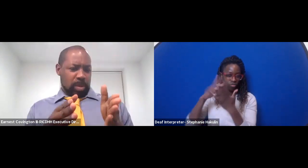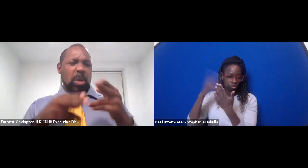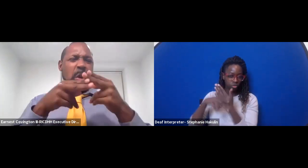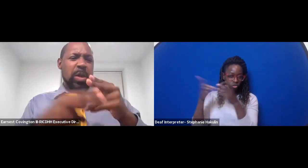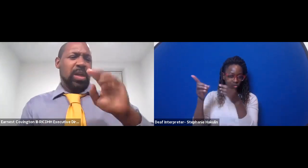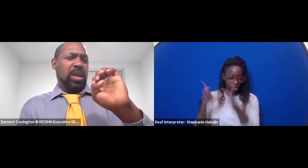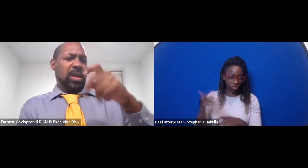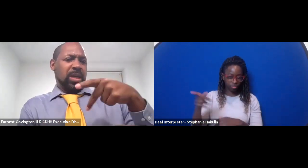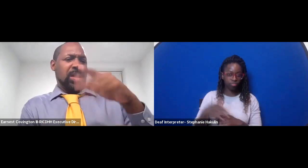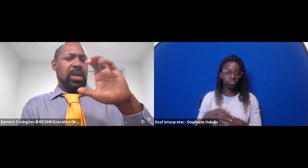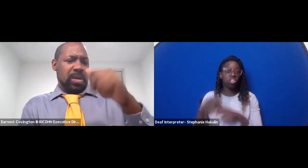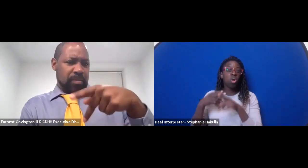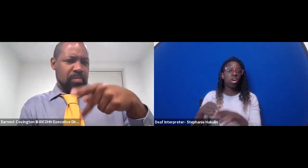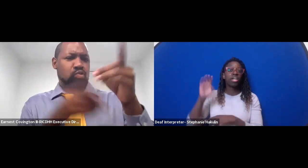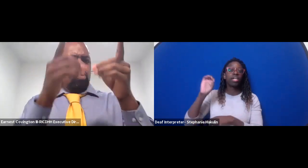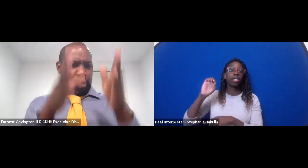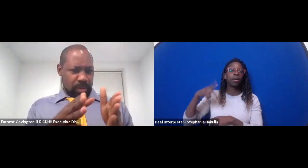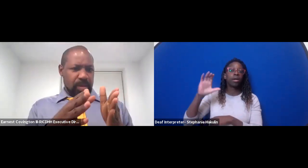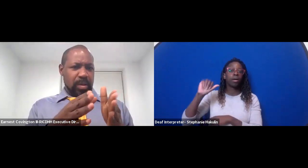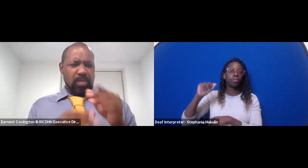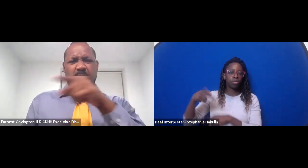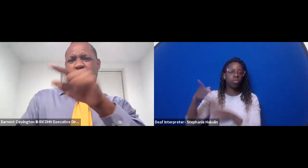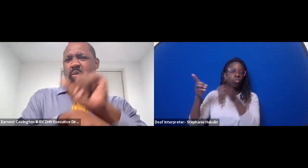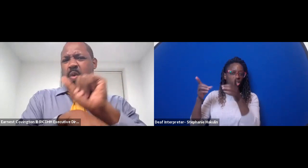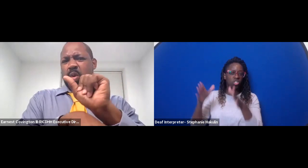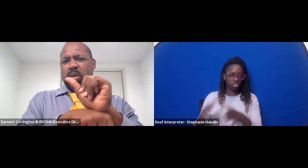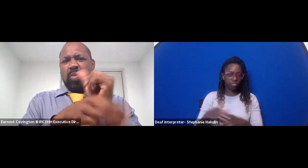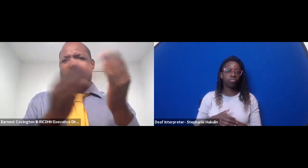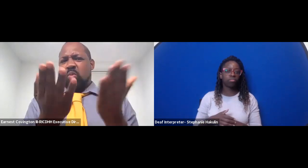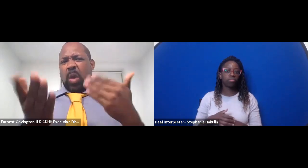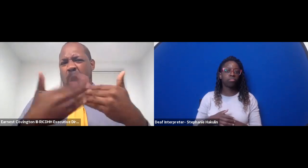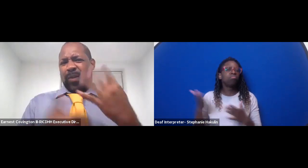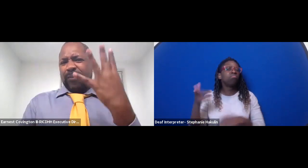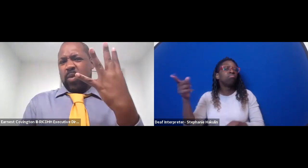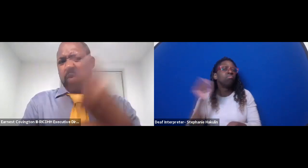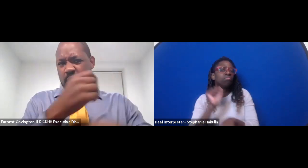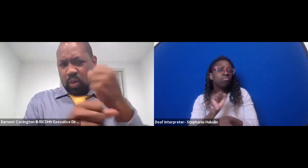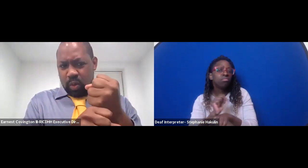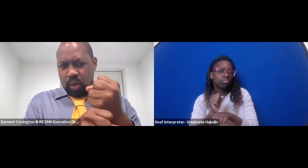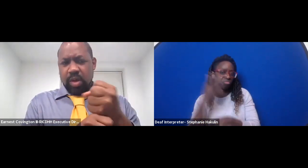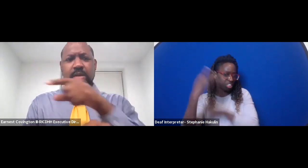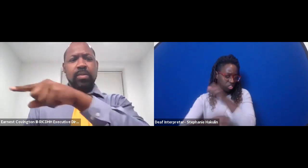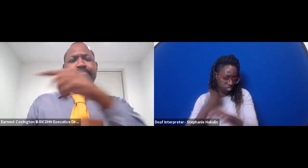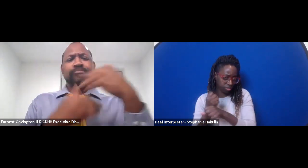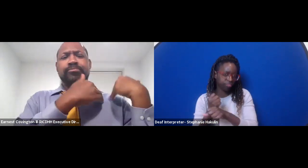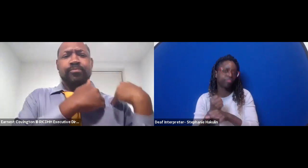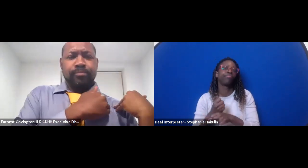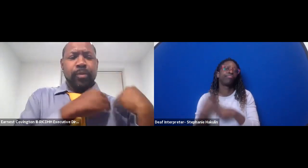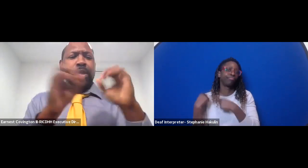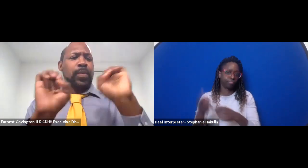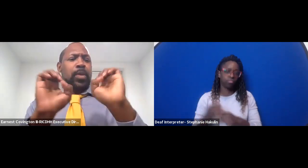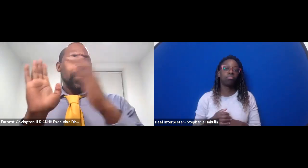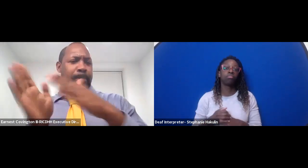emergency communication preparedness, EPCAP, and he's been working with us for